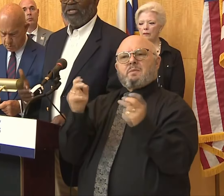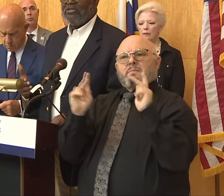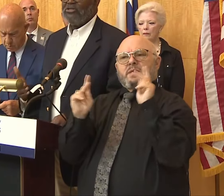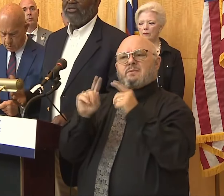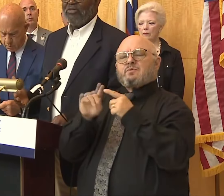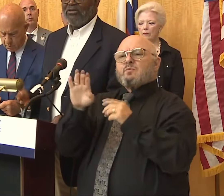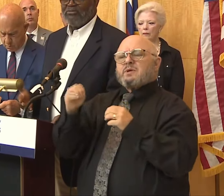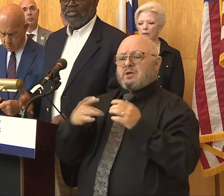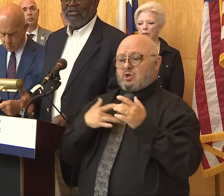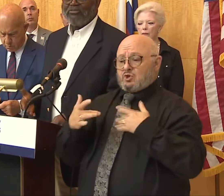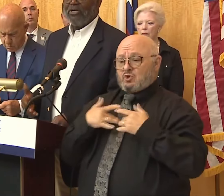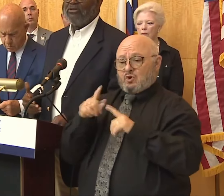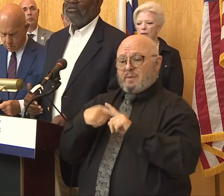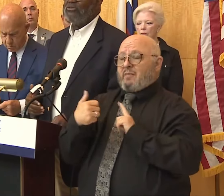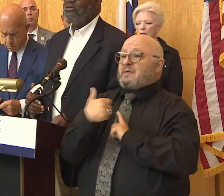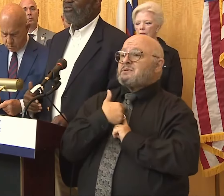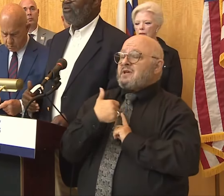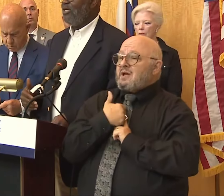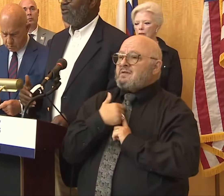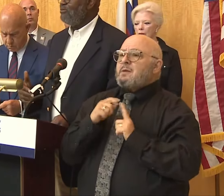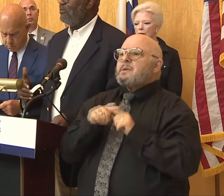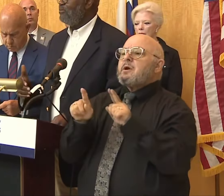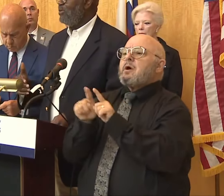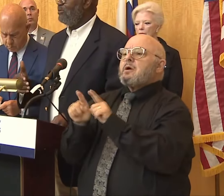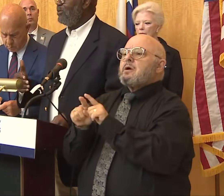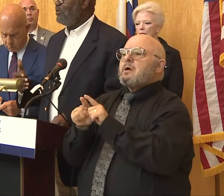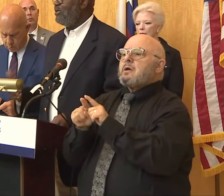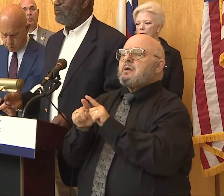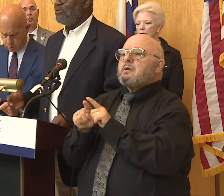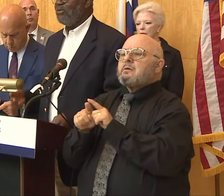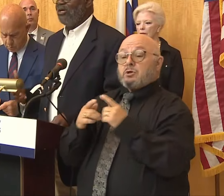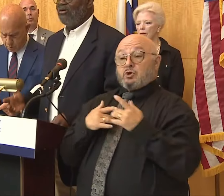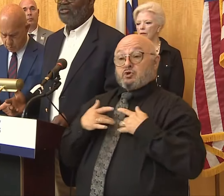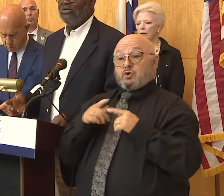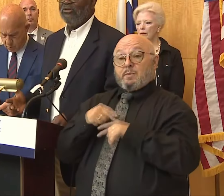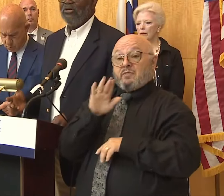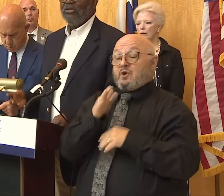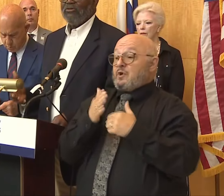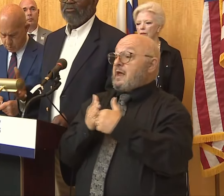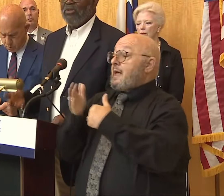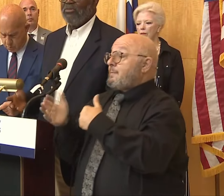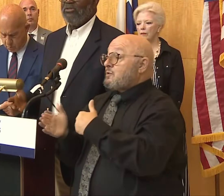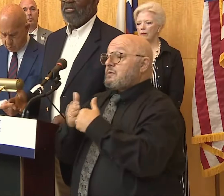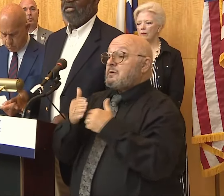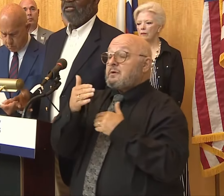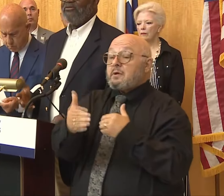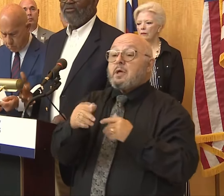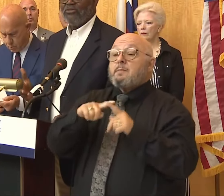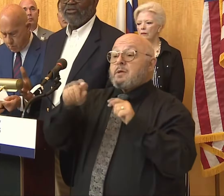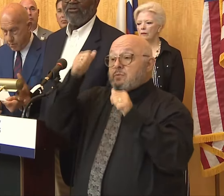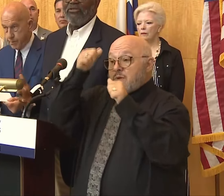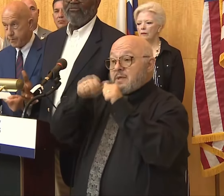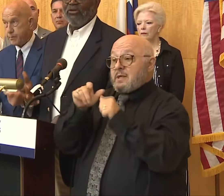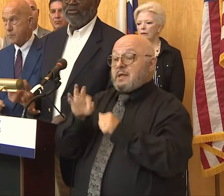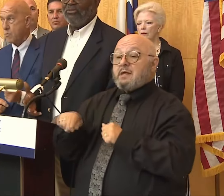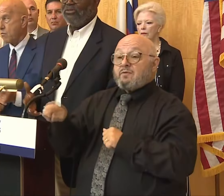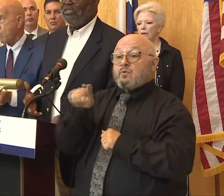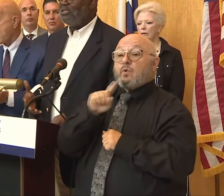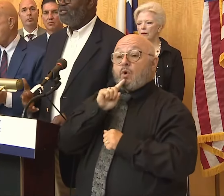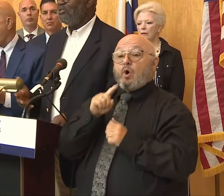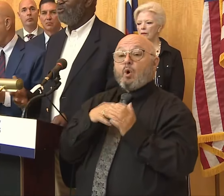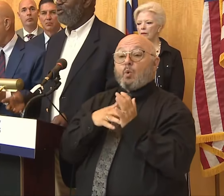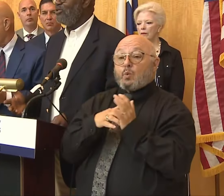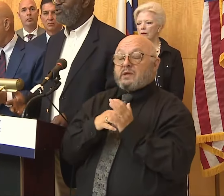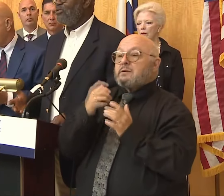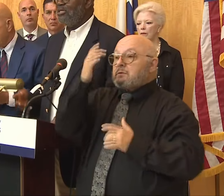to be concerned about themselves, but also concerned about their neighbors, but also remember that if you're certainly vulnerable in